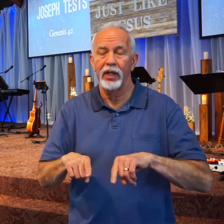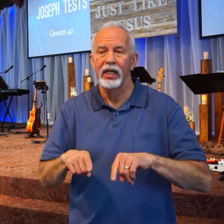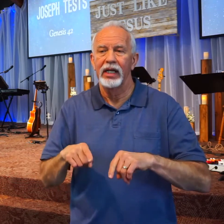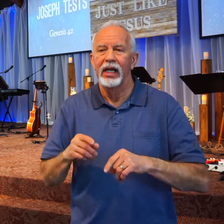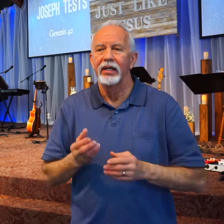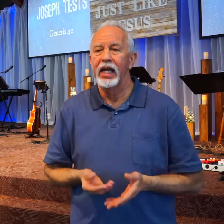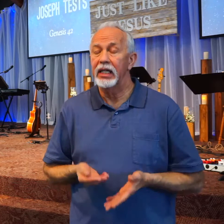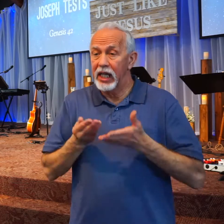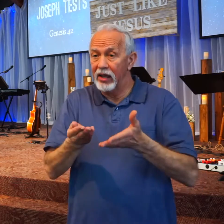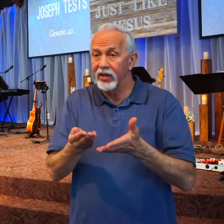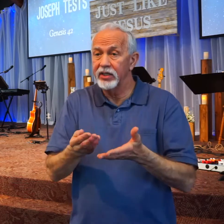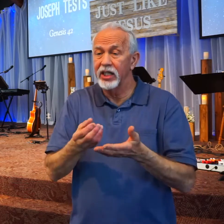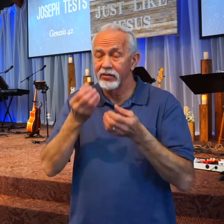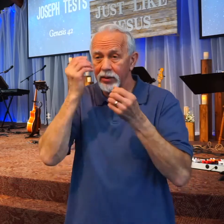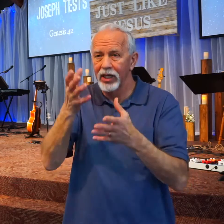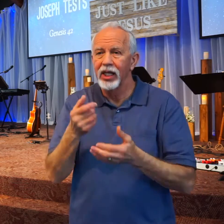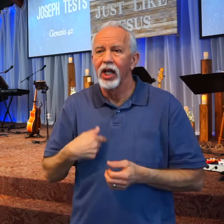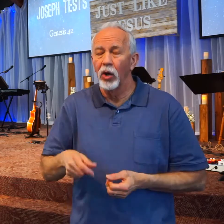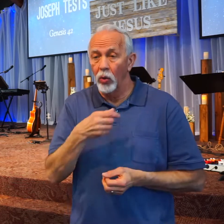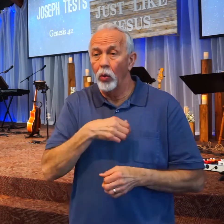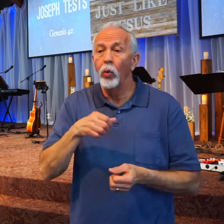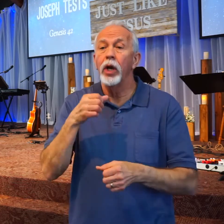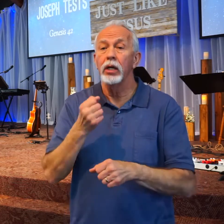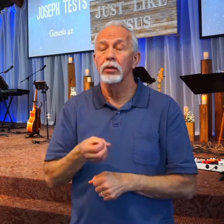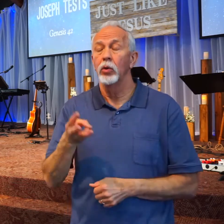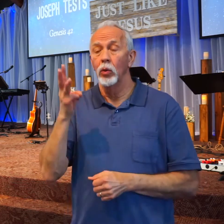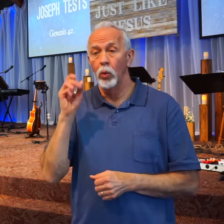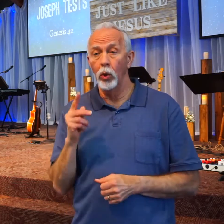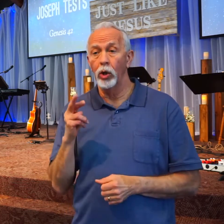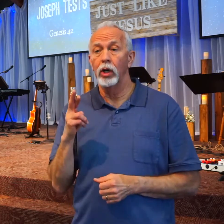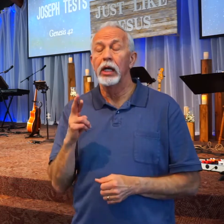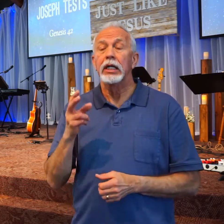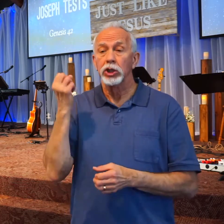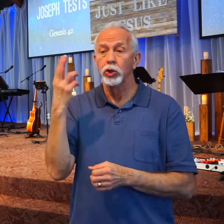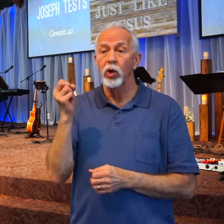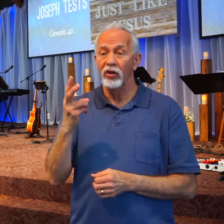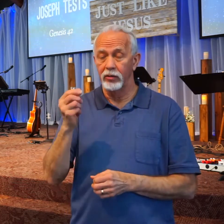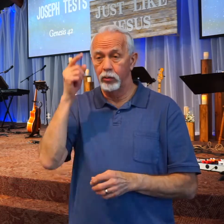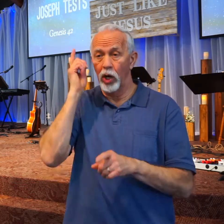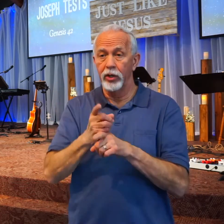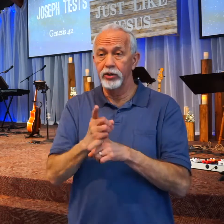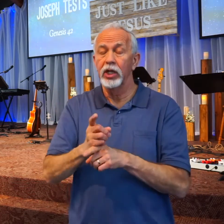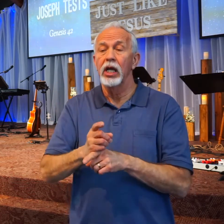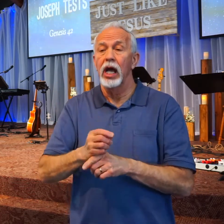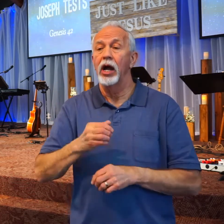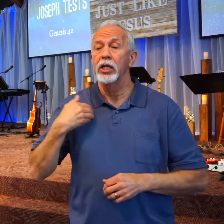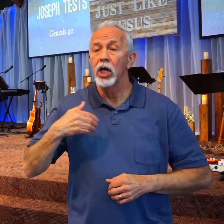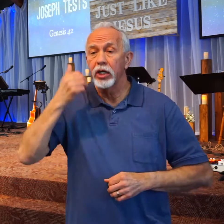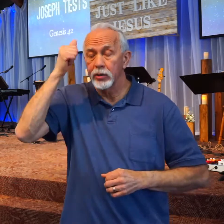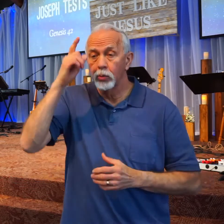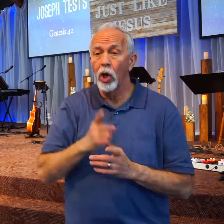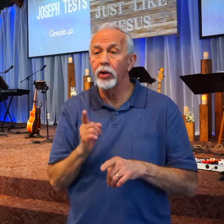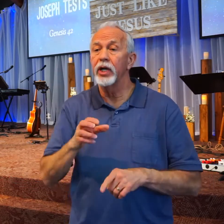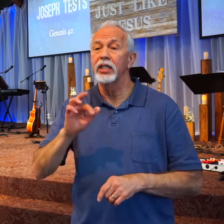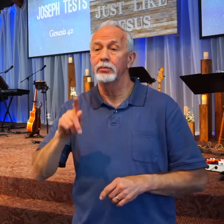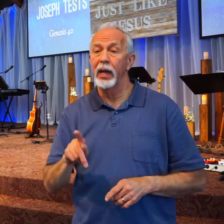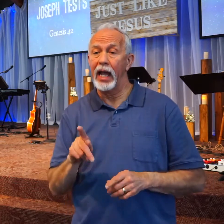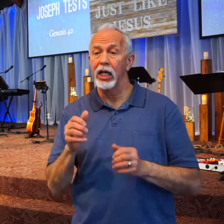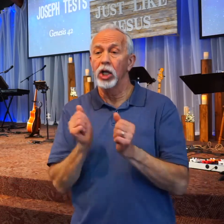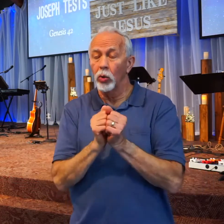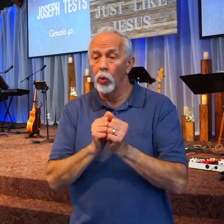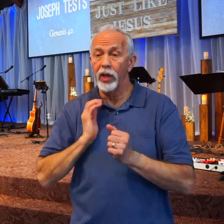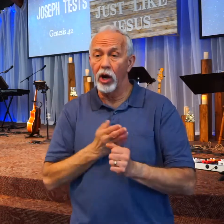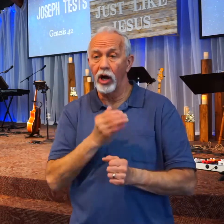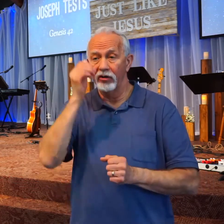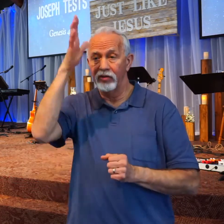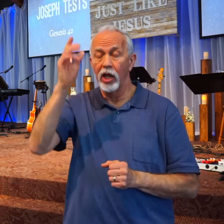this information. "We were 12 brothers, but our youngest brother is back with our father," that's Benjamin, "and